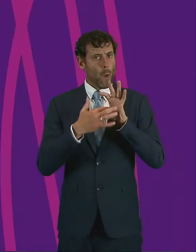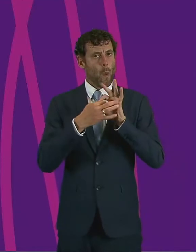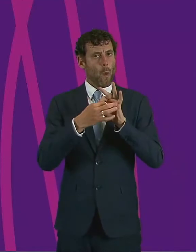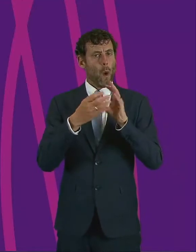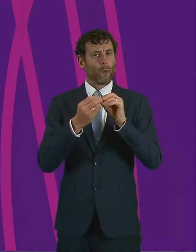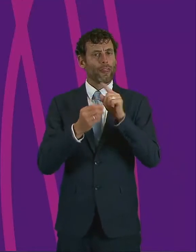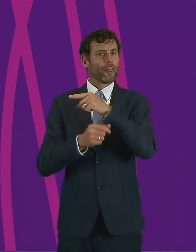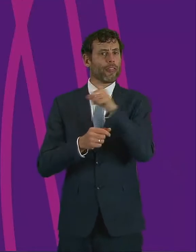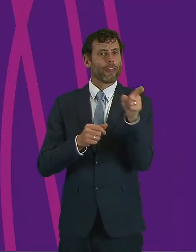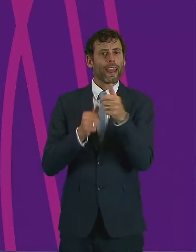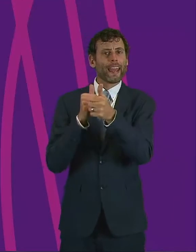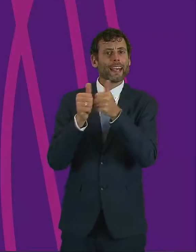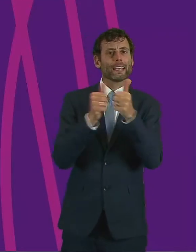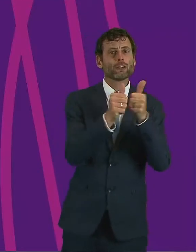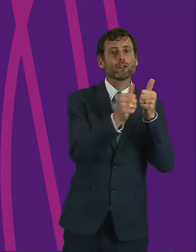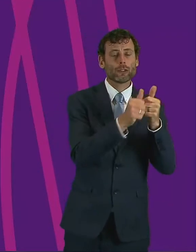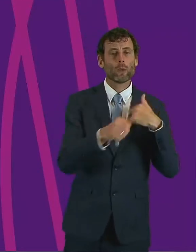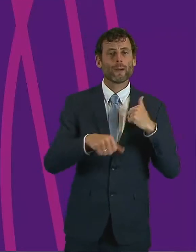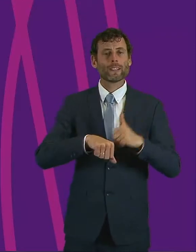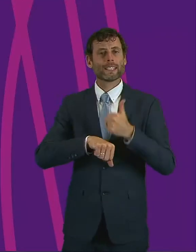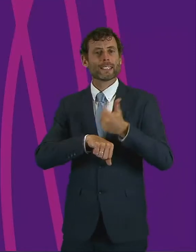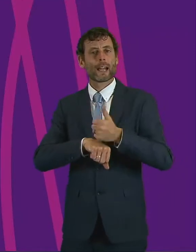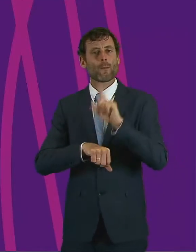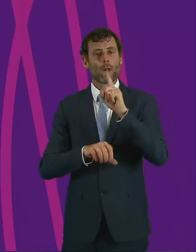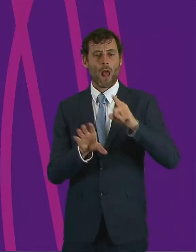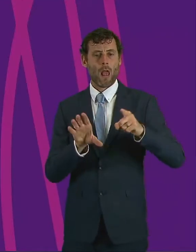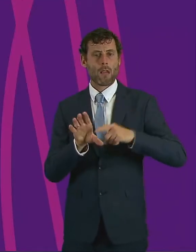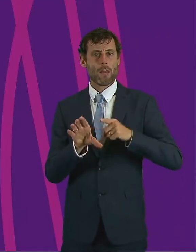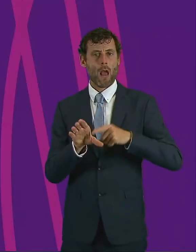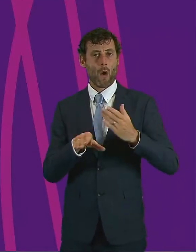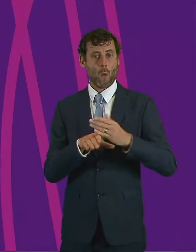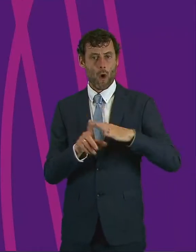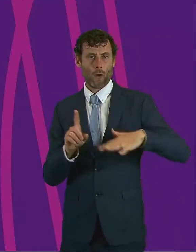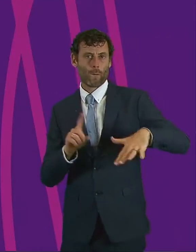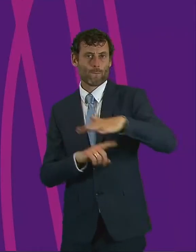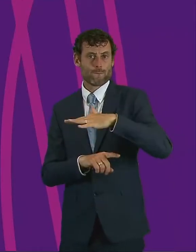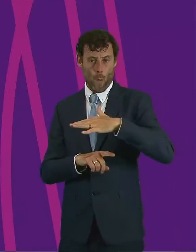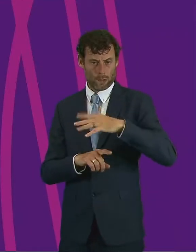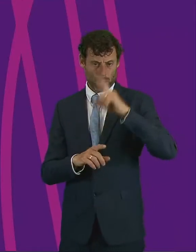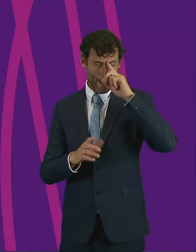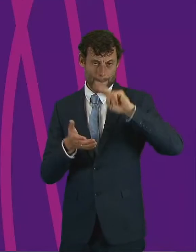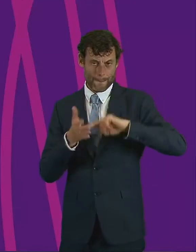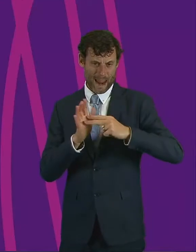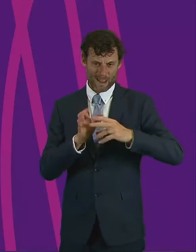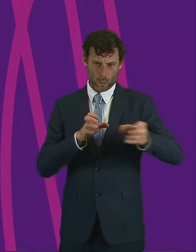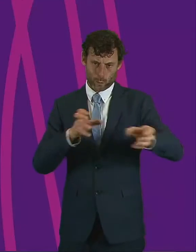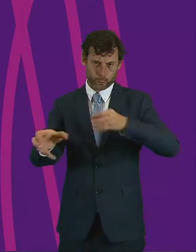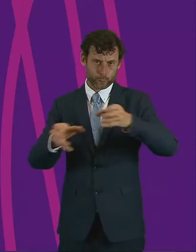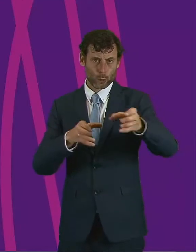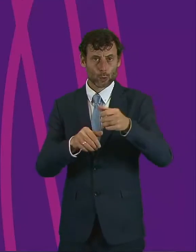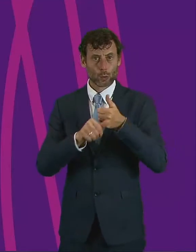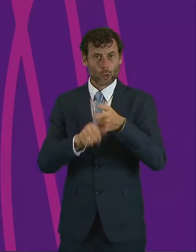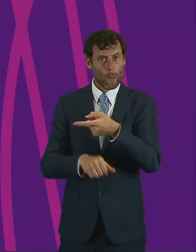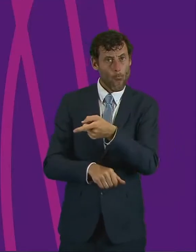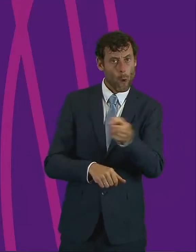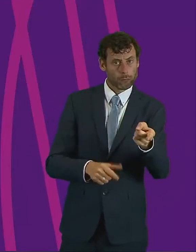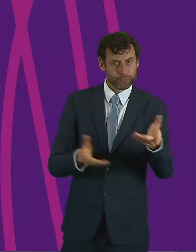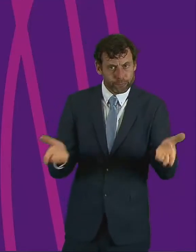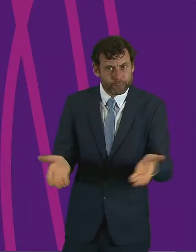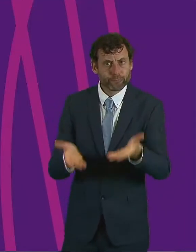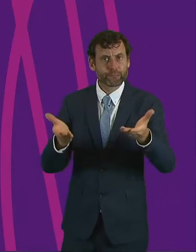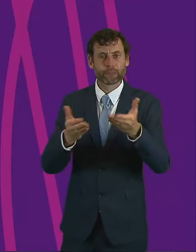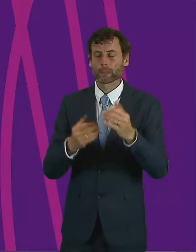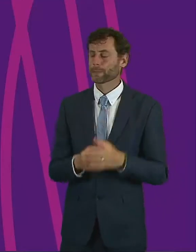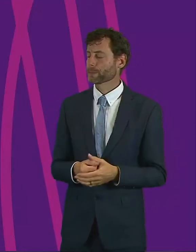Young Workforce programme, we have a network of industry-led groups that are well positioned to support the implementation of